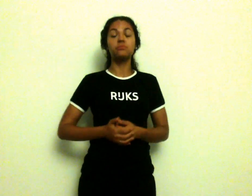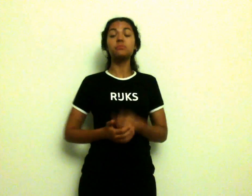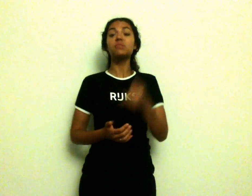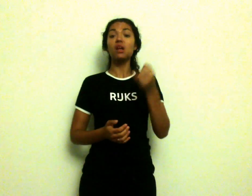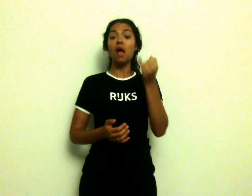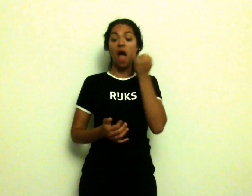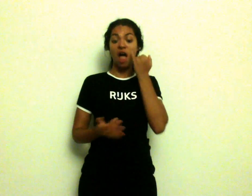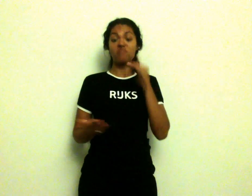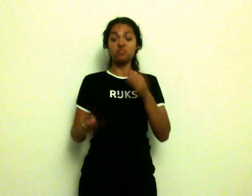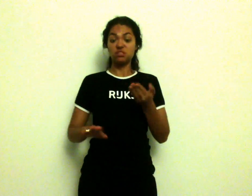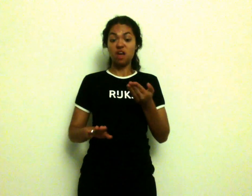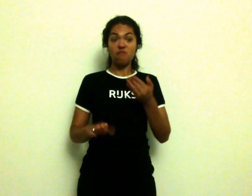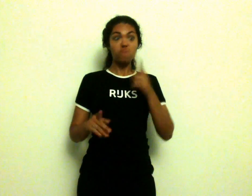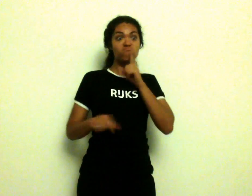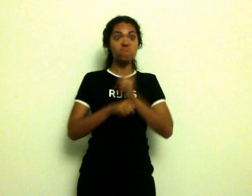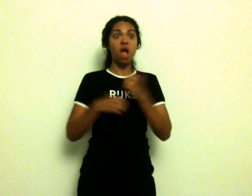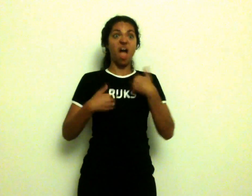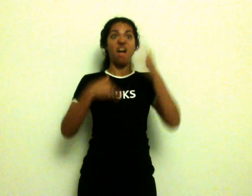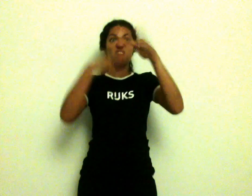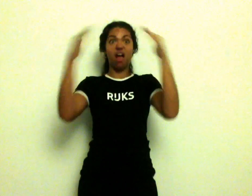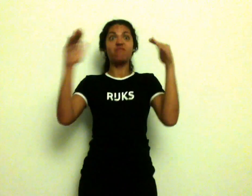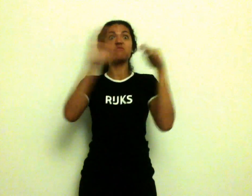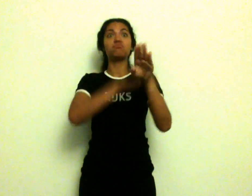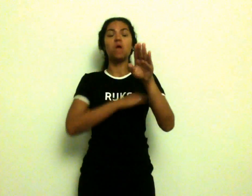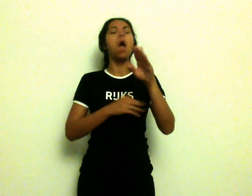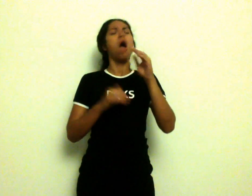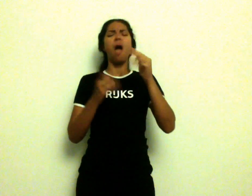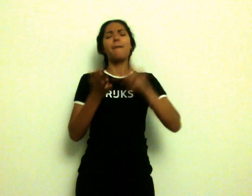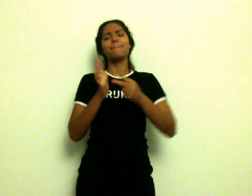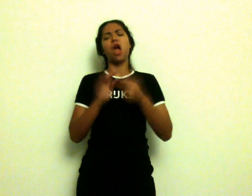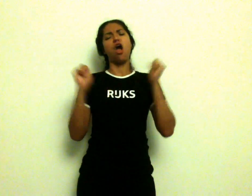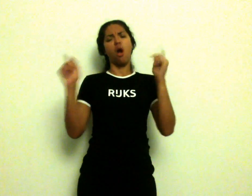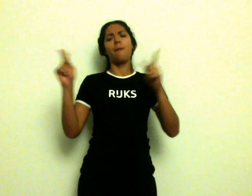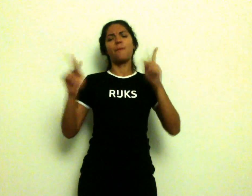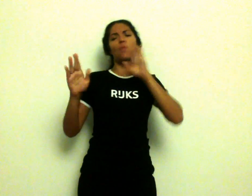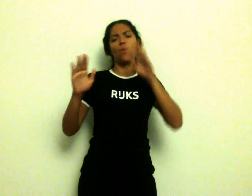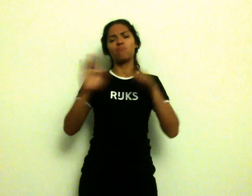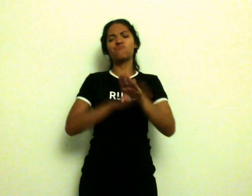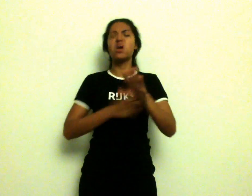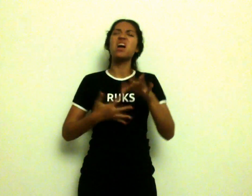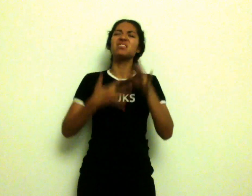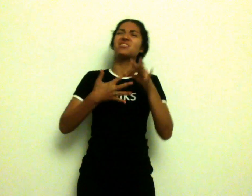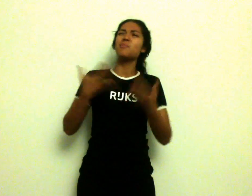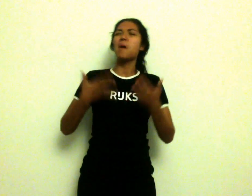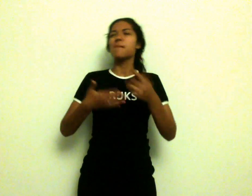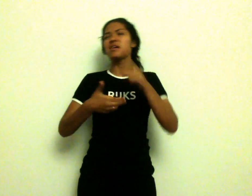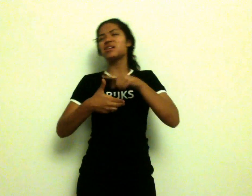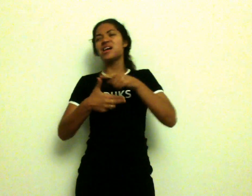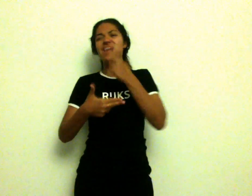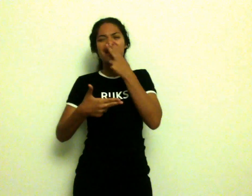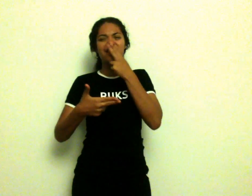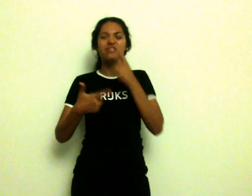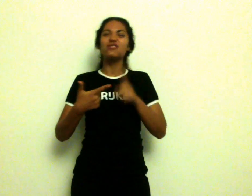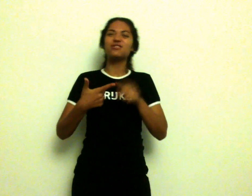If death is not the end, if the dead have lied, then it's compulsory heaven for all, excepting perhaps Hitler, Stalin, and Genghis